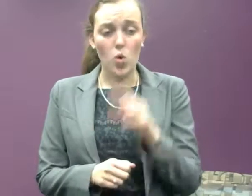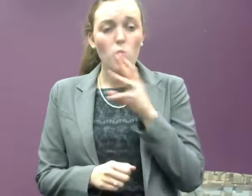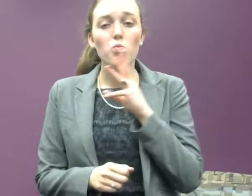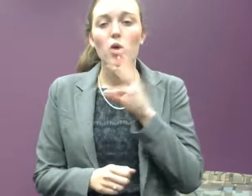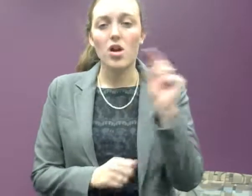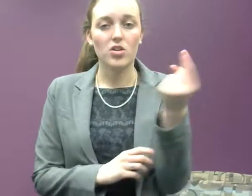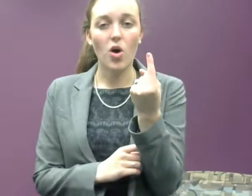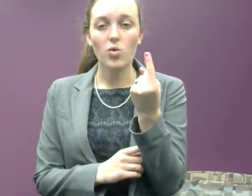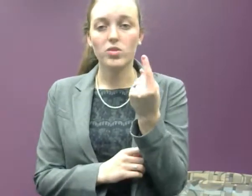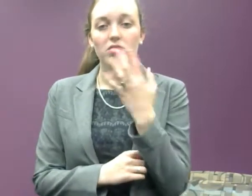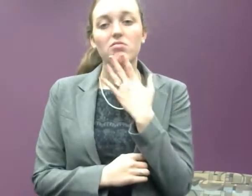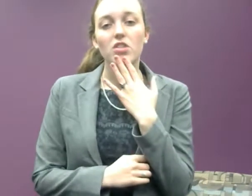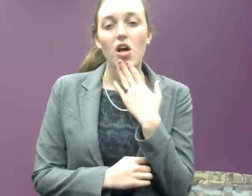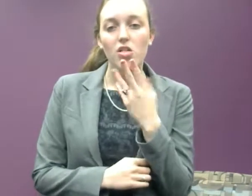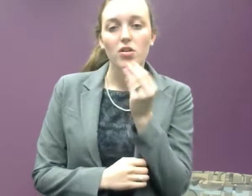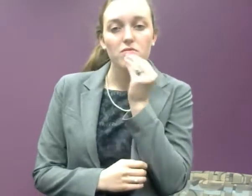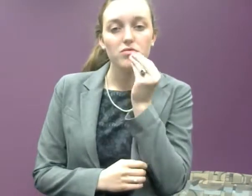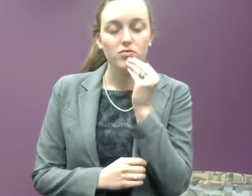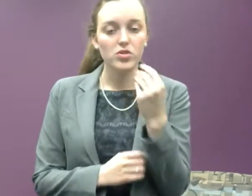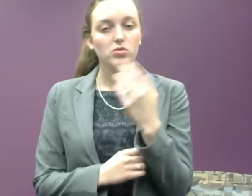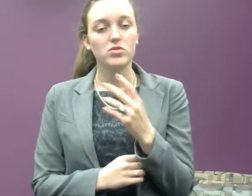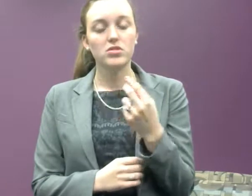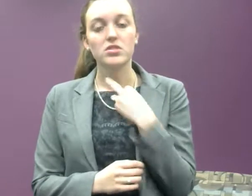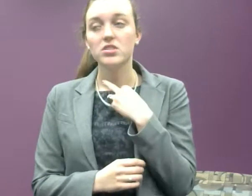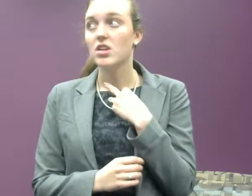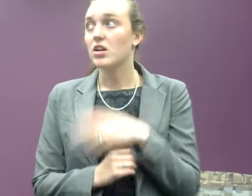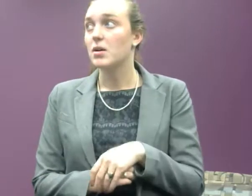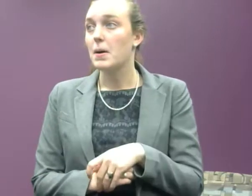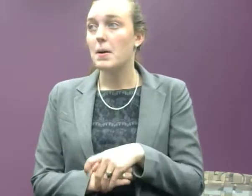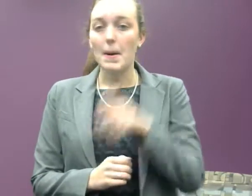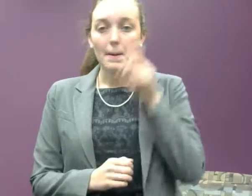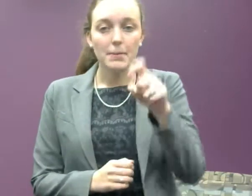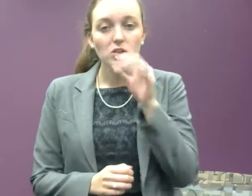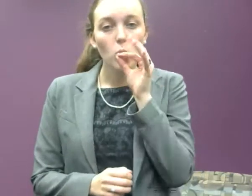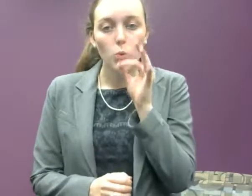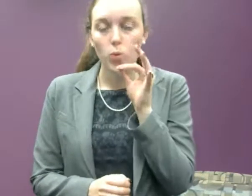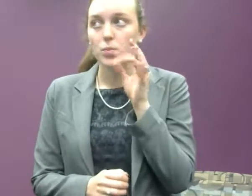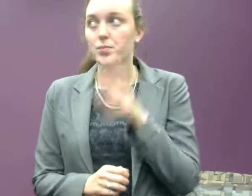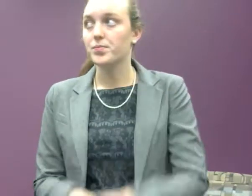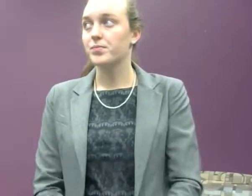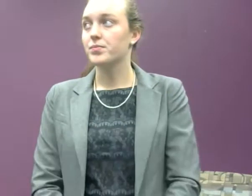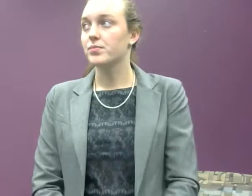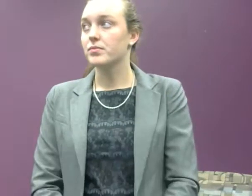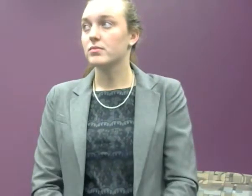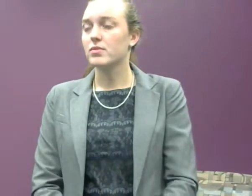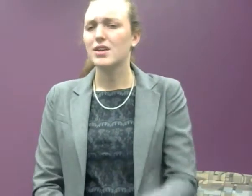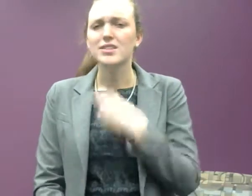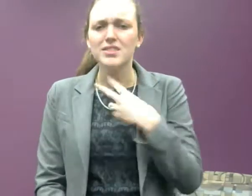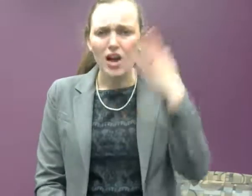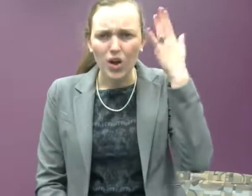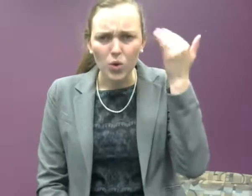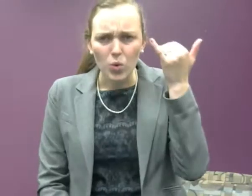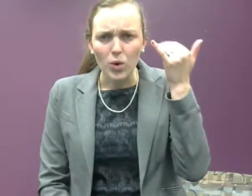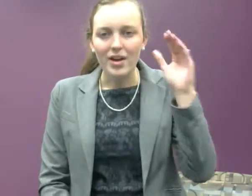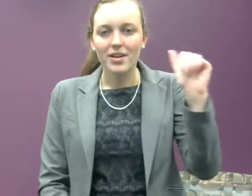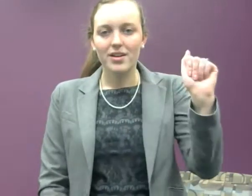food coloring. It's stuck so tight that I would have to blow it out to get it out. And it's stuck because of adhesion and cohesion, those